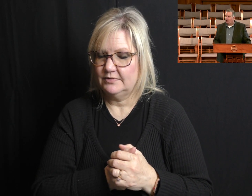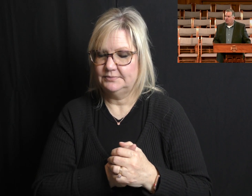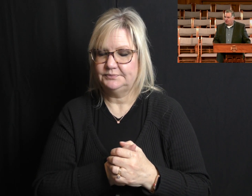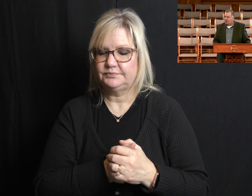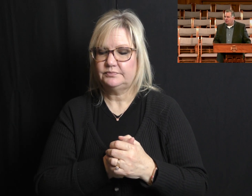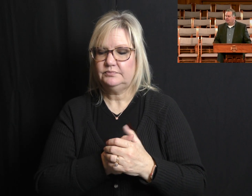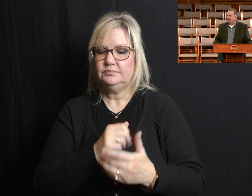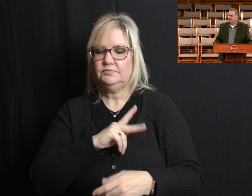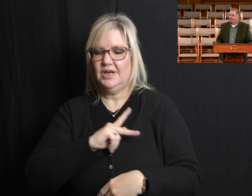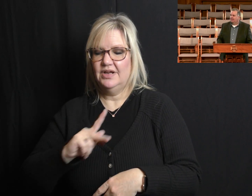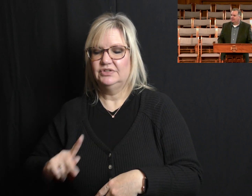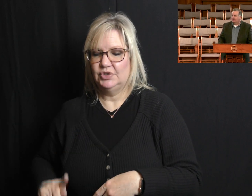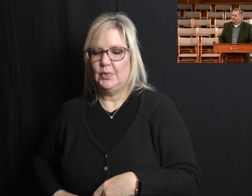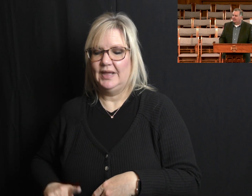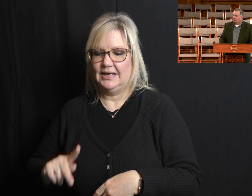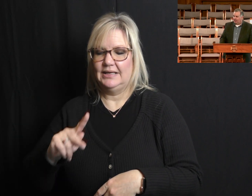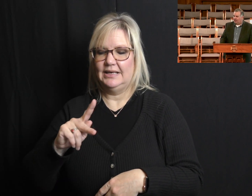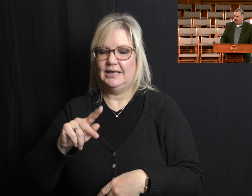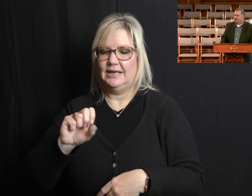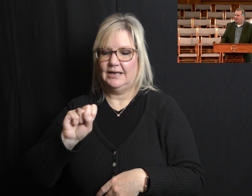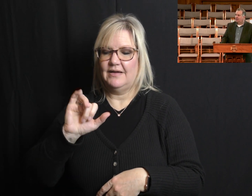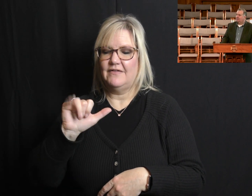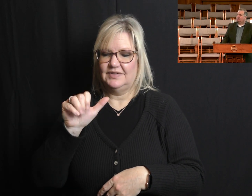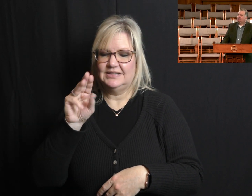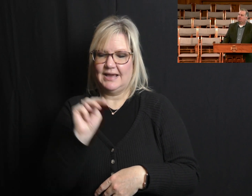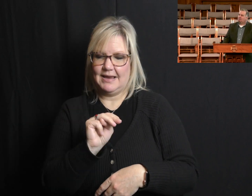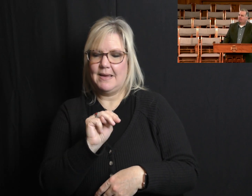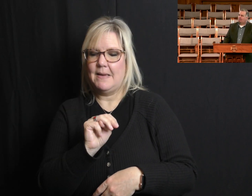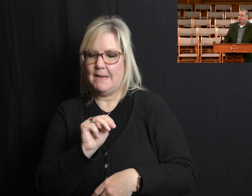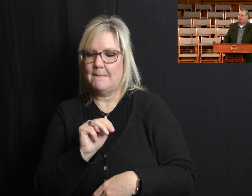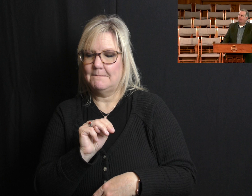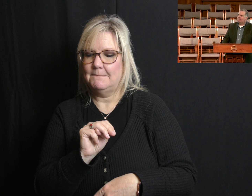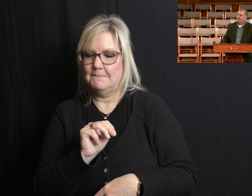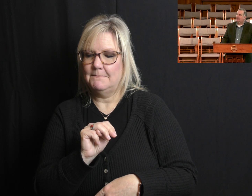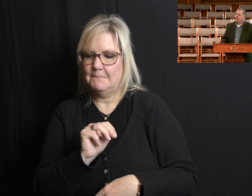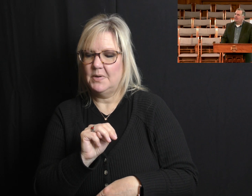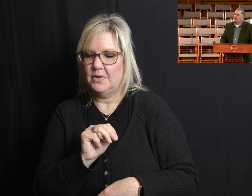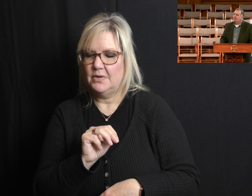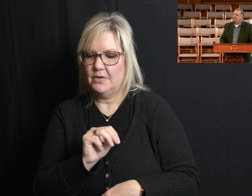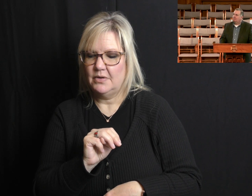who burdened you with the gift.